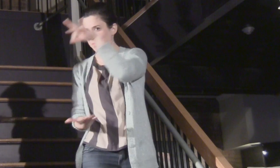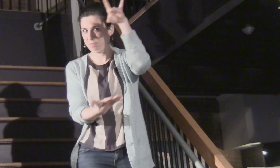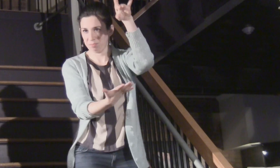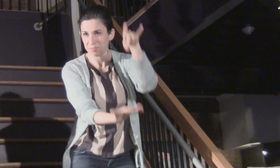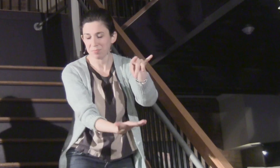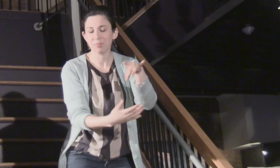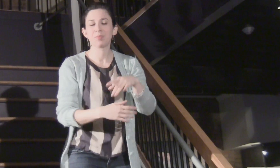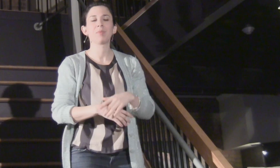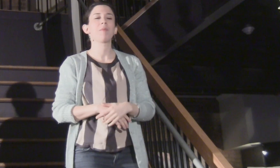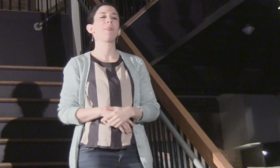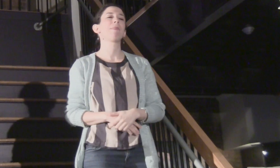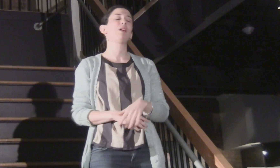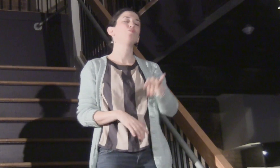night,